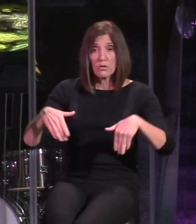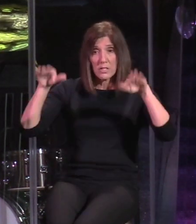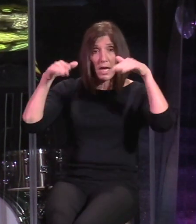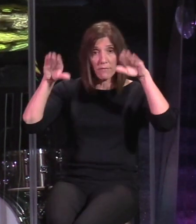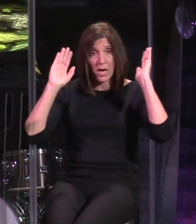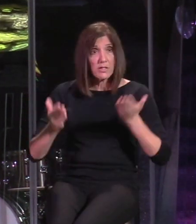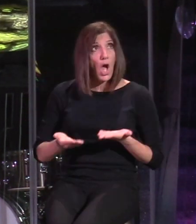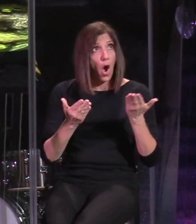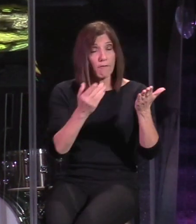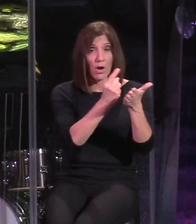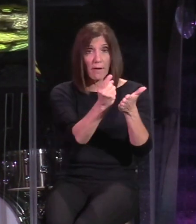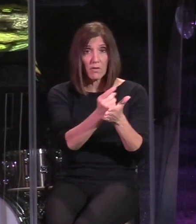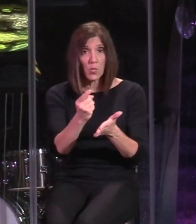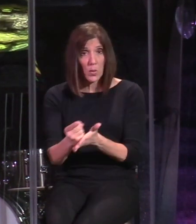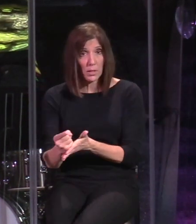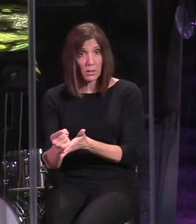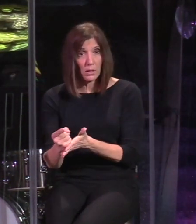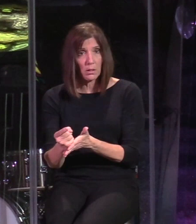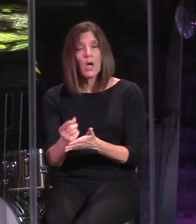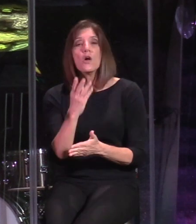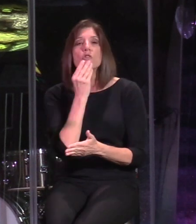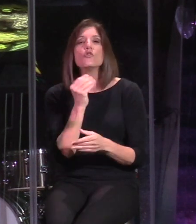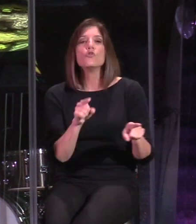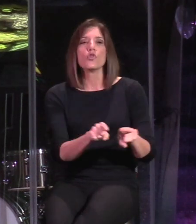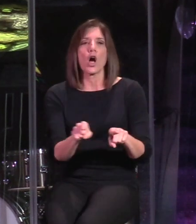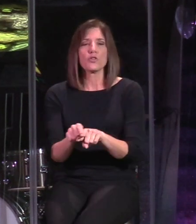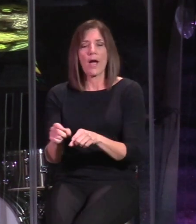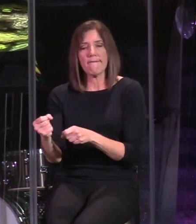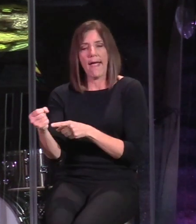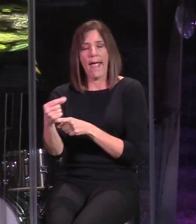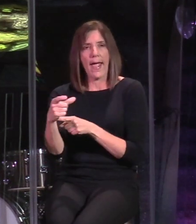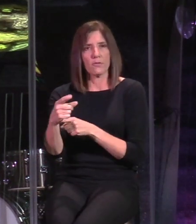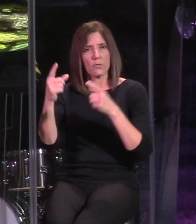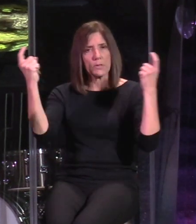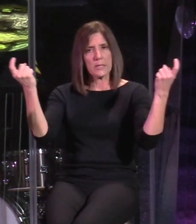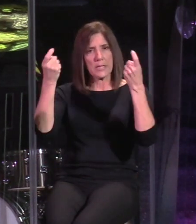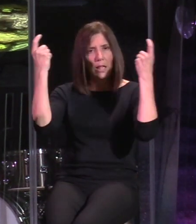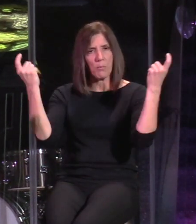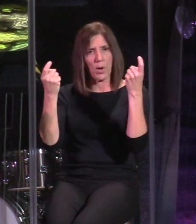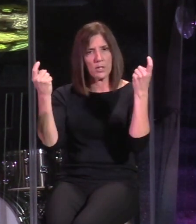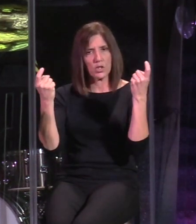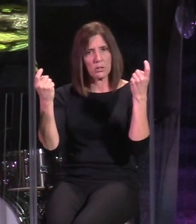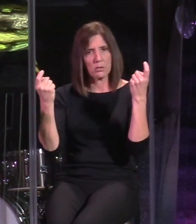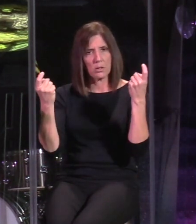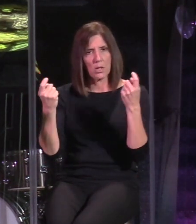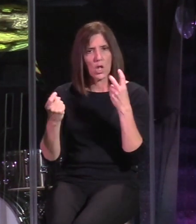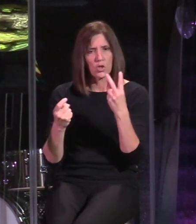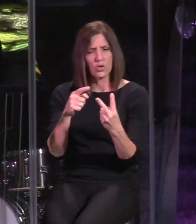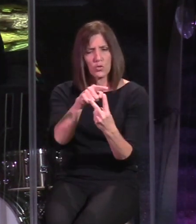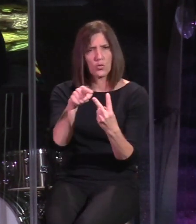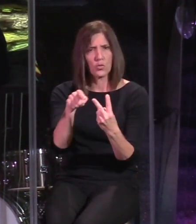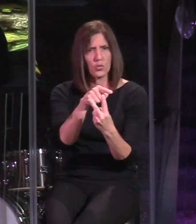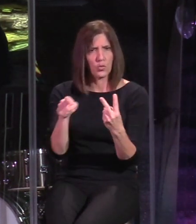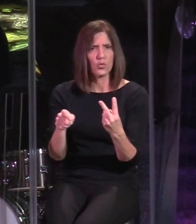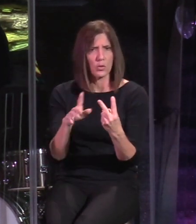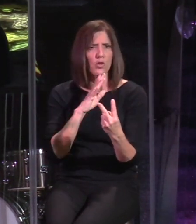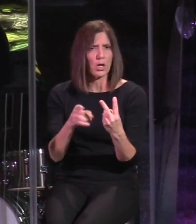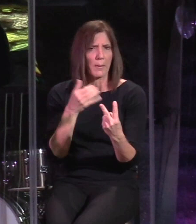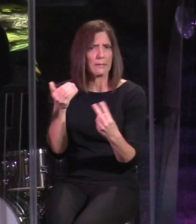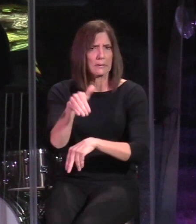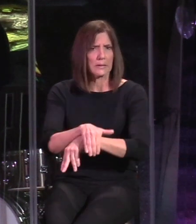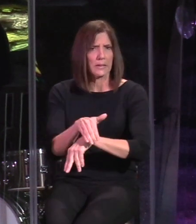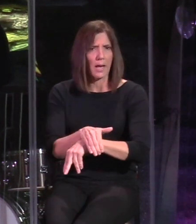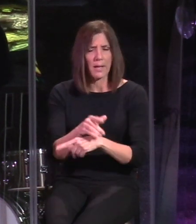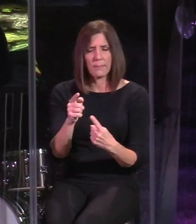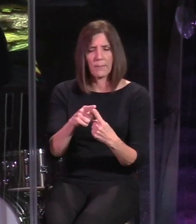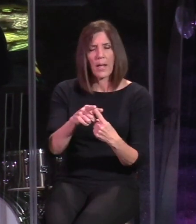have offered from week to week, the Jews also had annual celebrations, two of which I want to draw your attention to tonight: